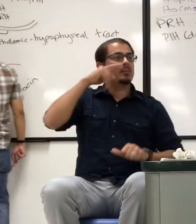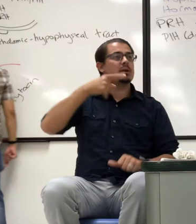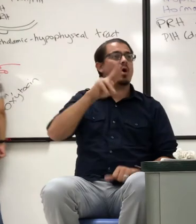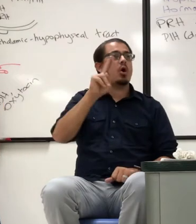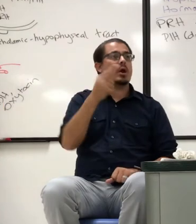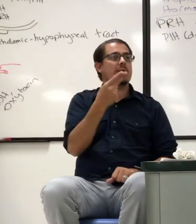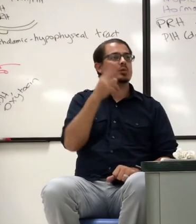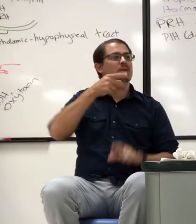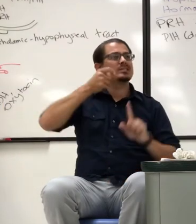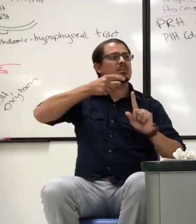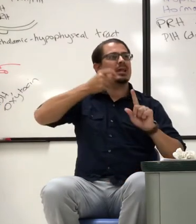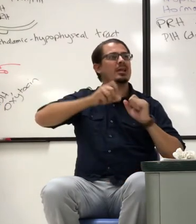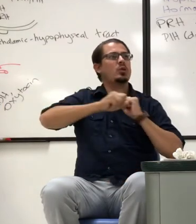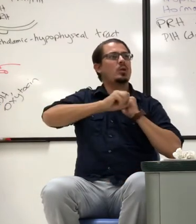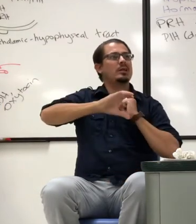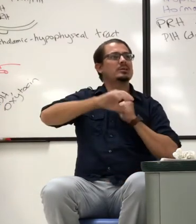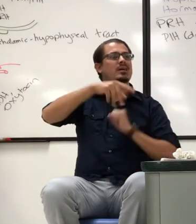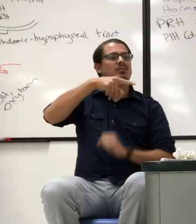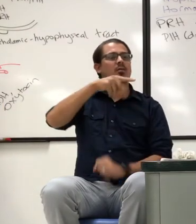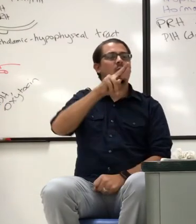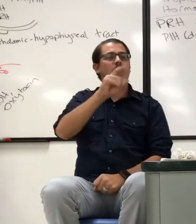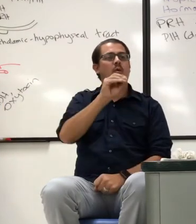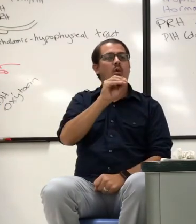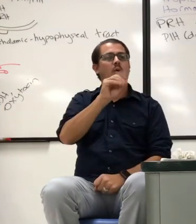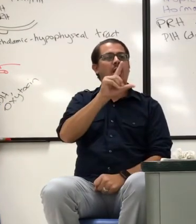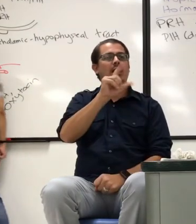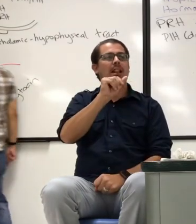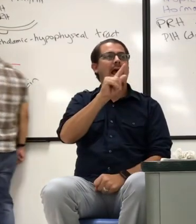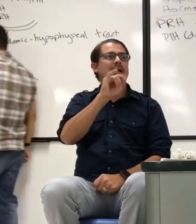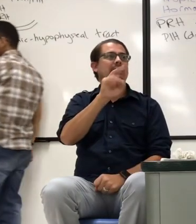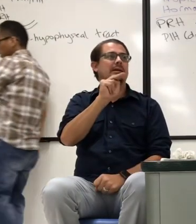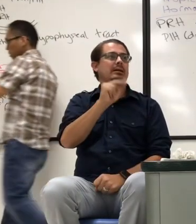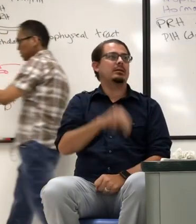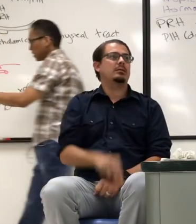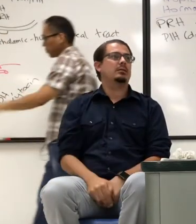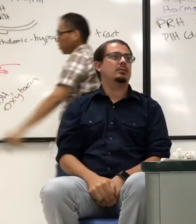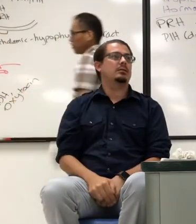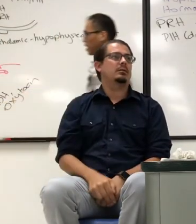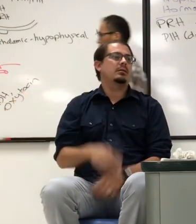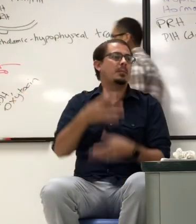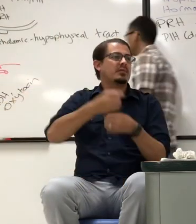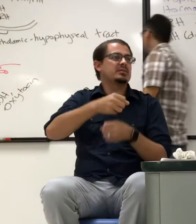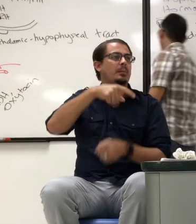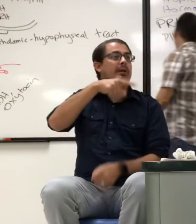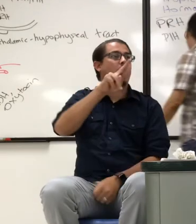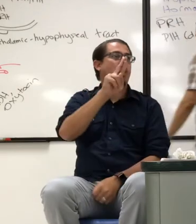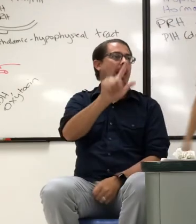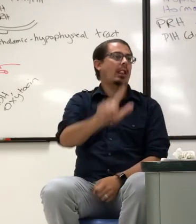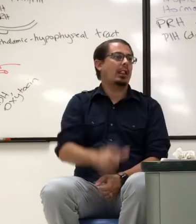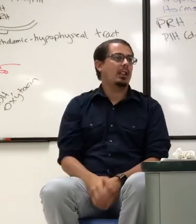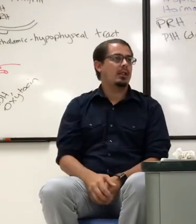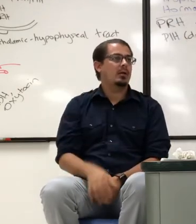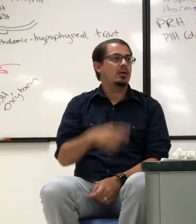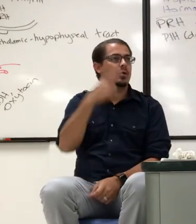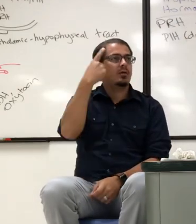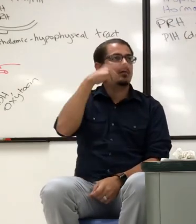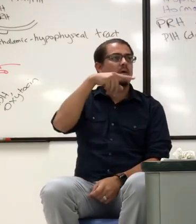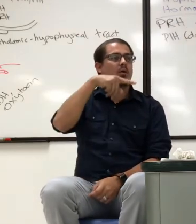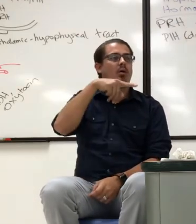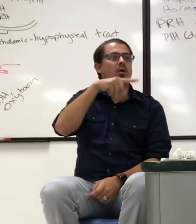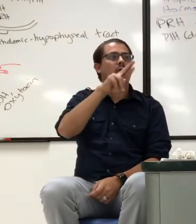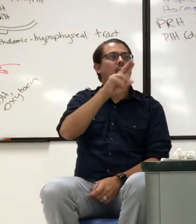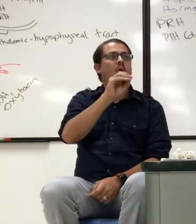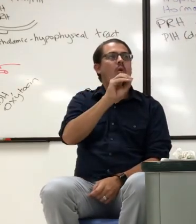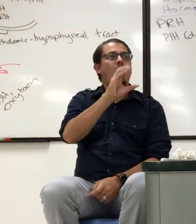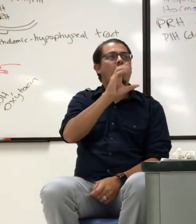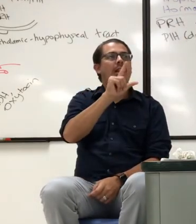release of prolactin, PRL. This is the abbreviation for